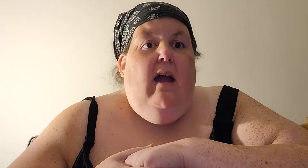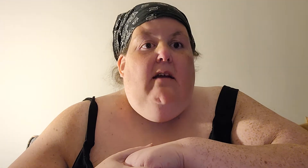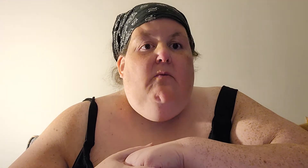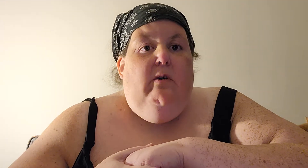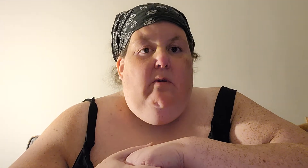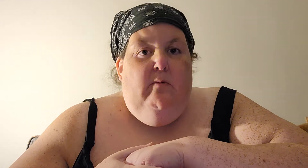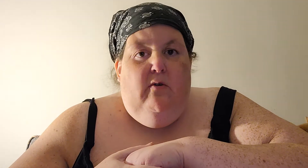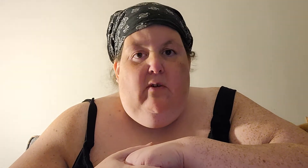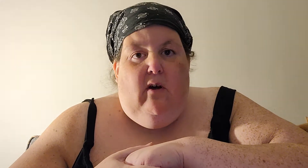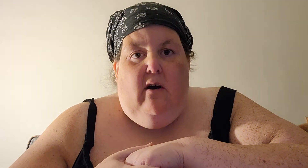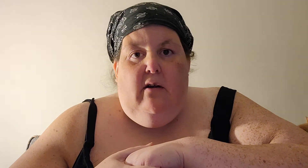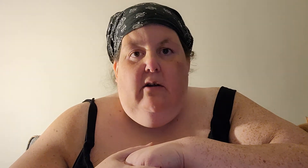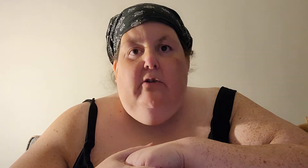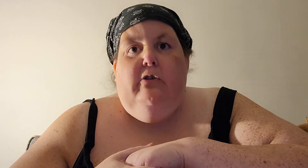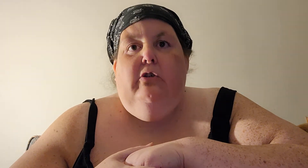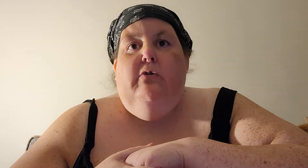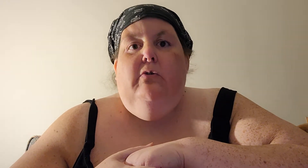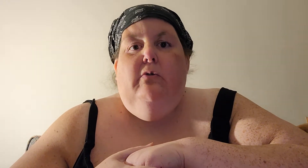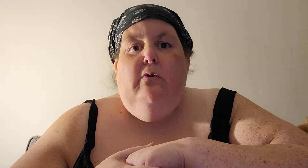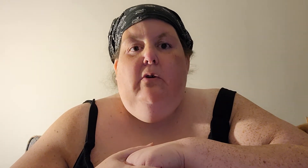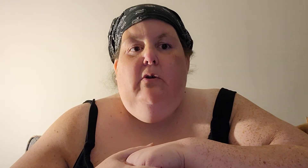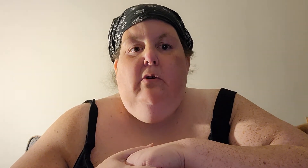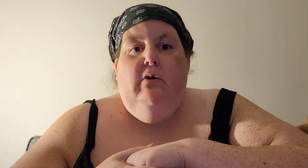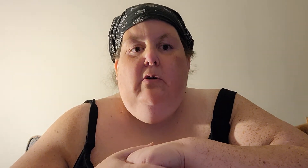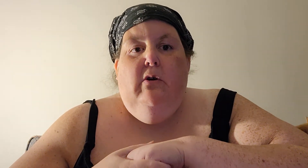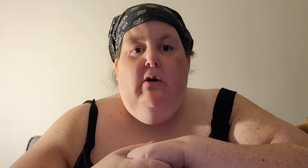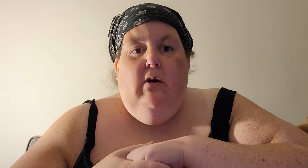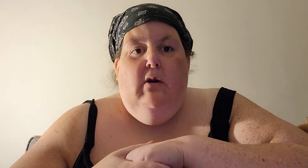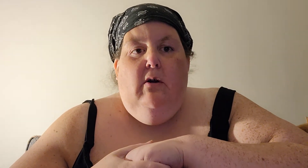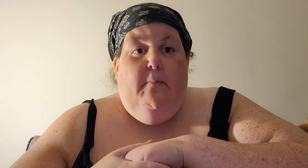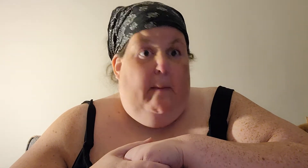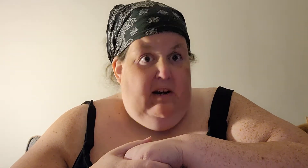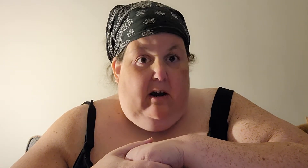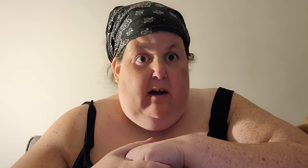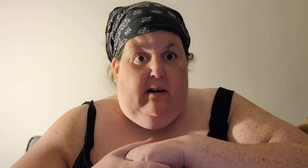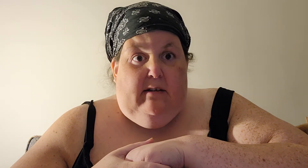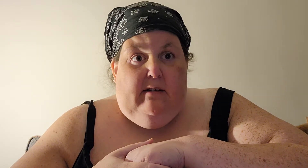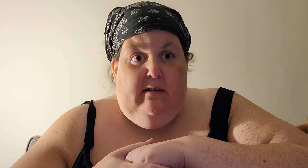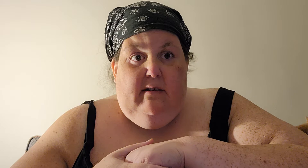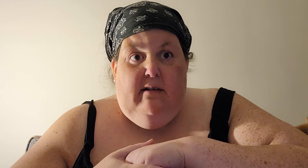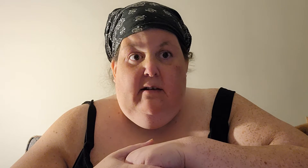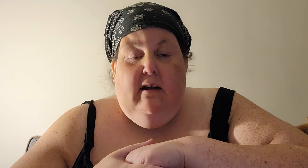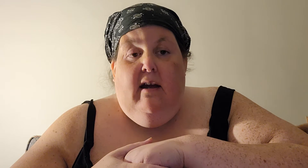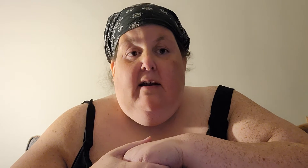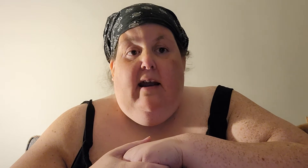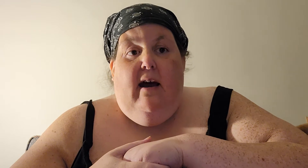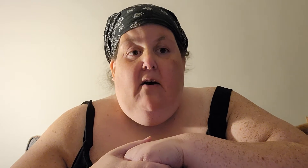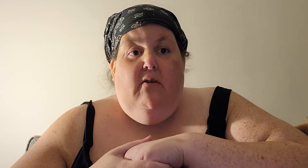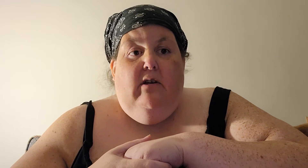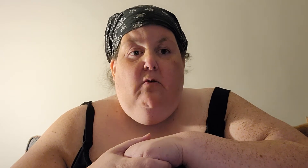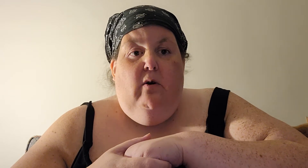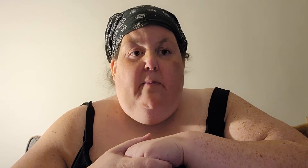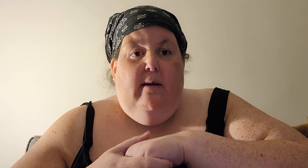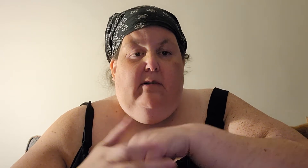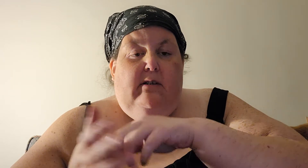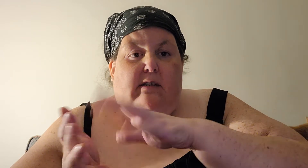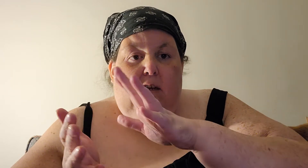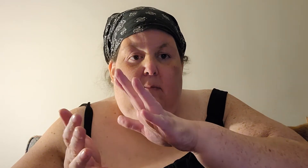And we will move along to puppy dogs. Now, you won't be able to see